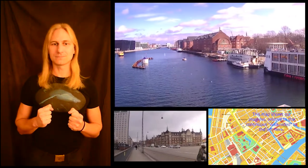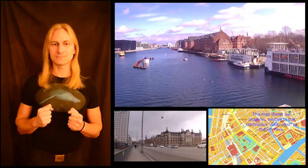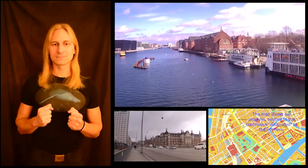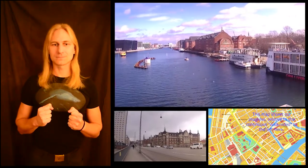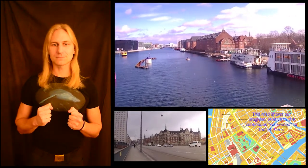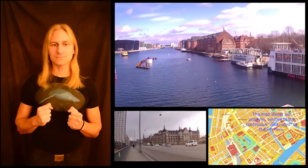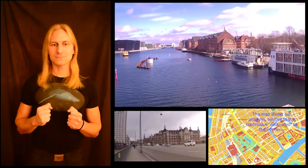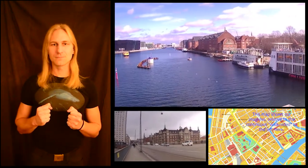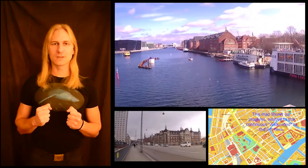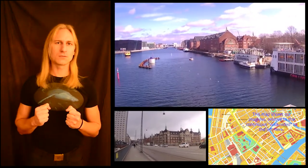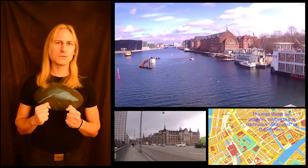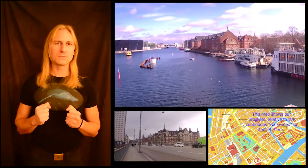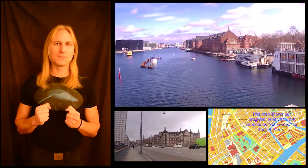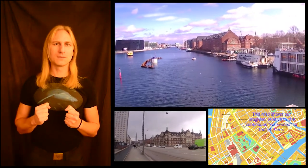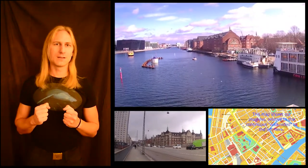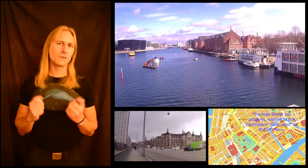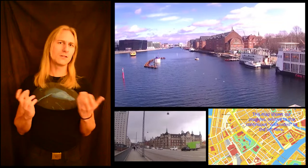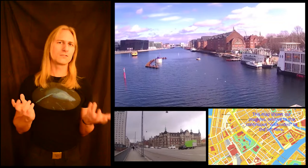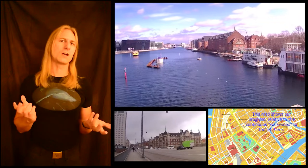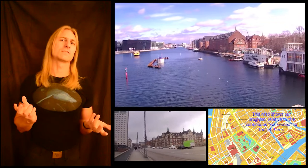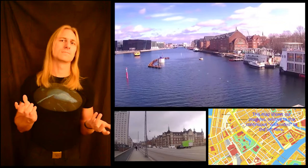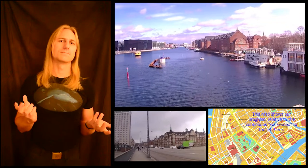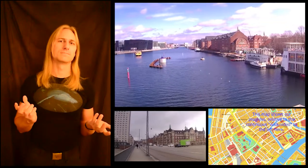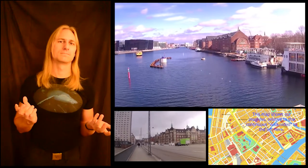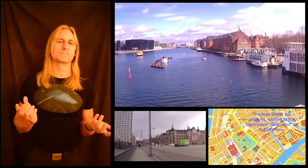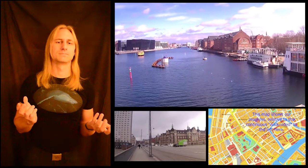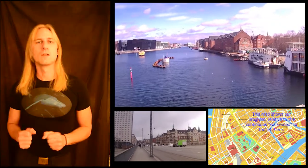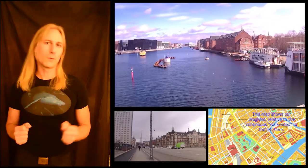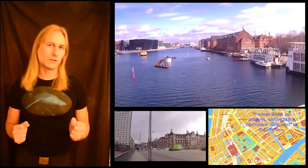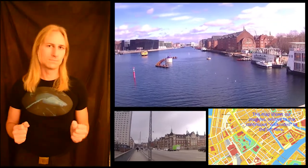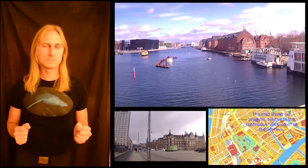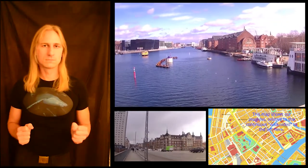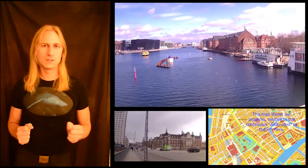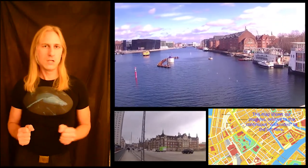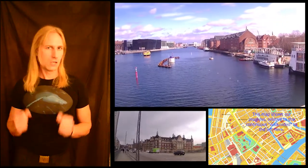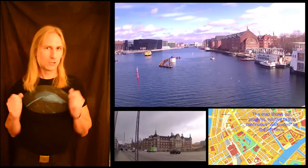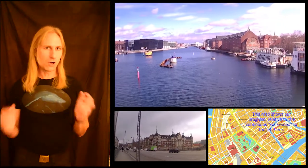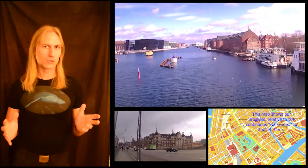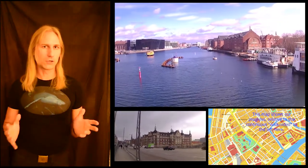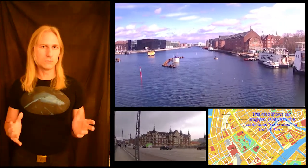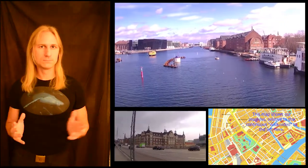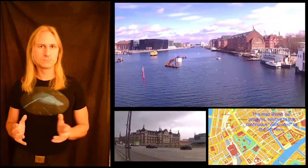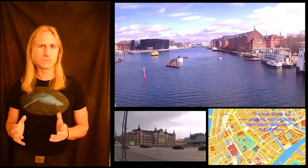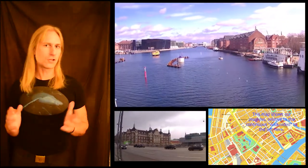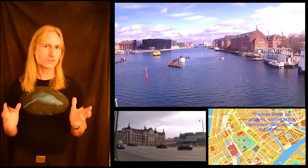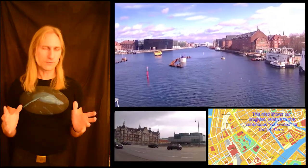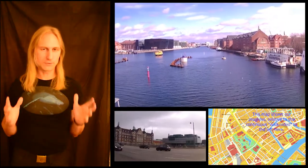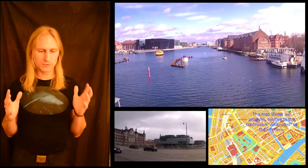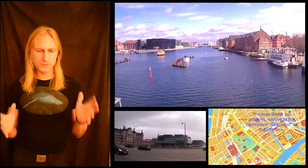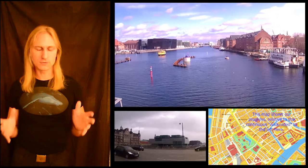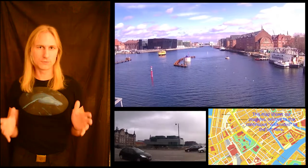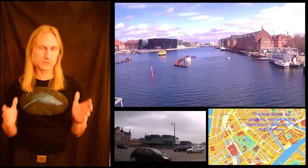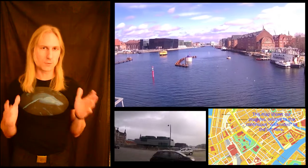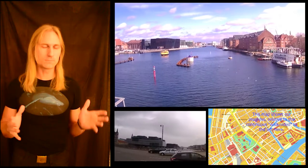lies. So, how did it start? Well, long ago, just after